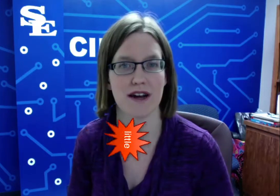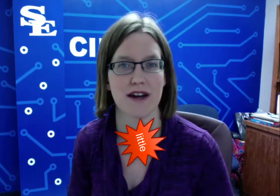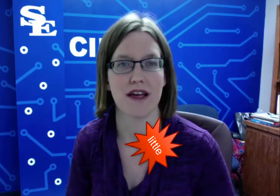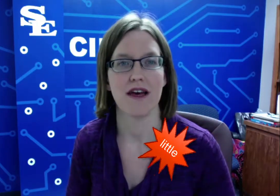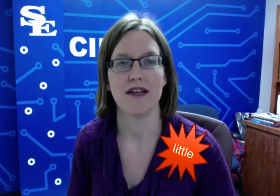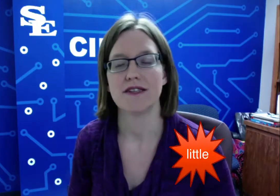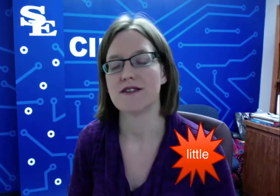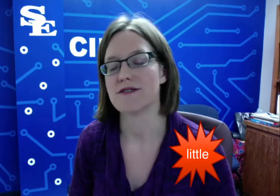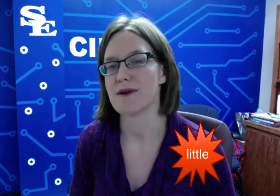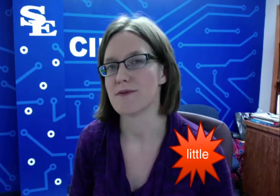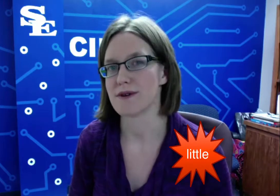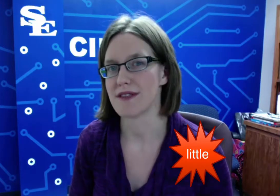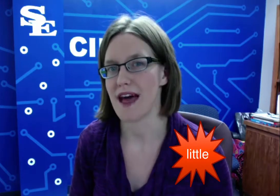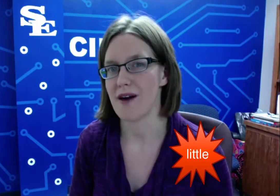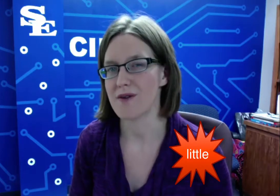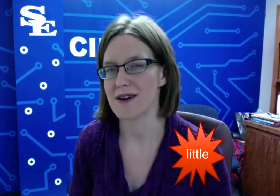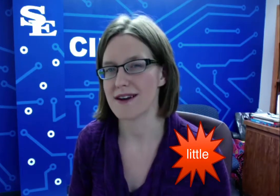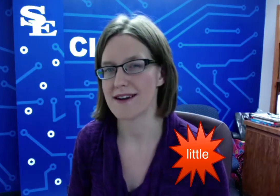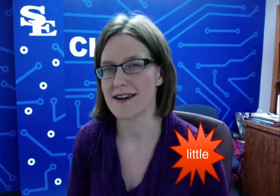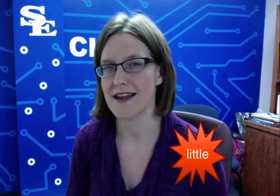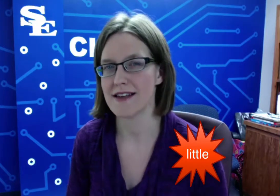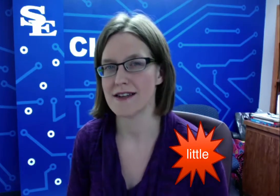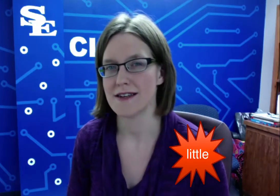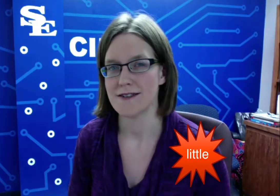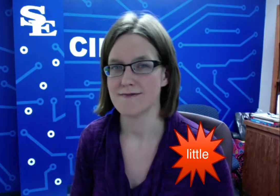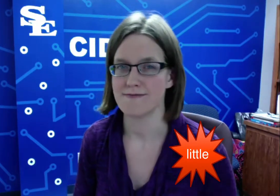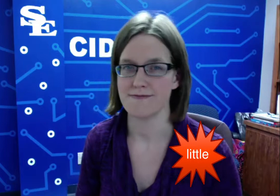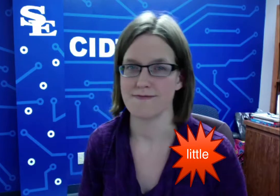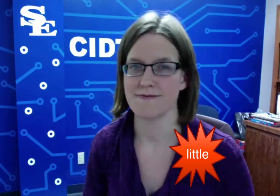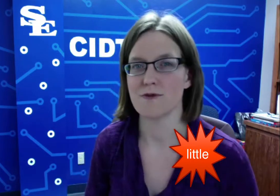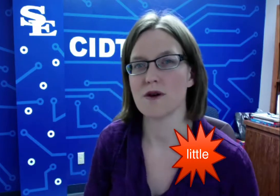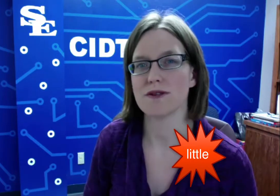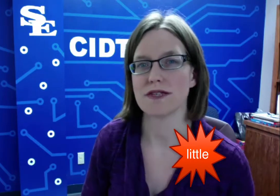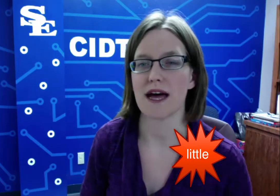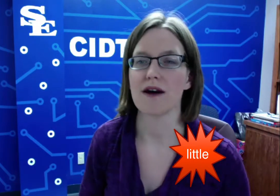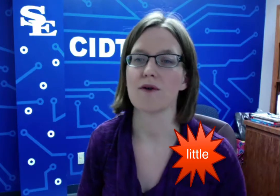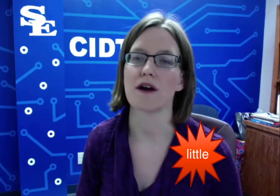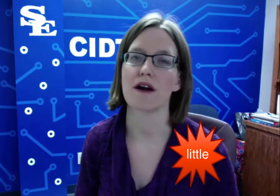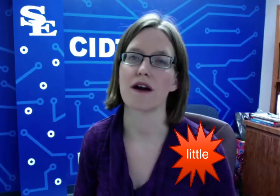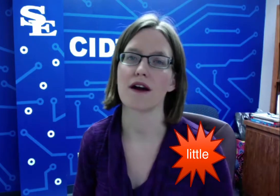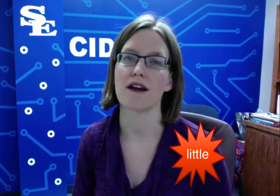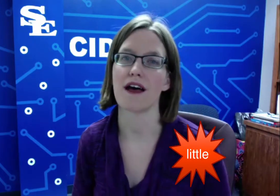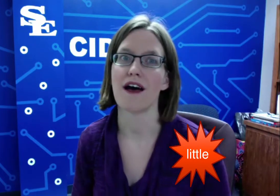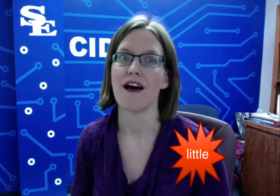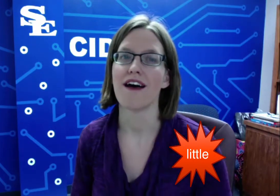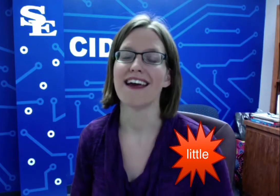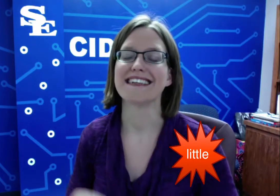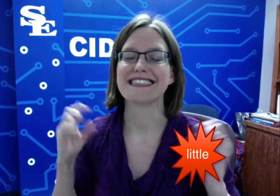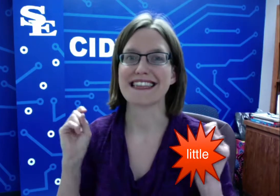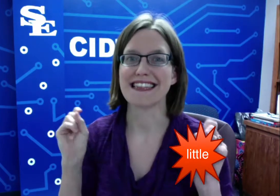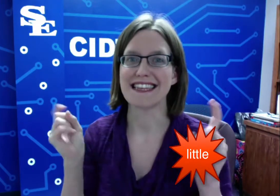word. Do you remember that word? What was that word? It's